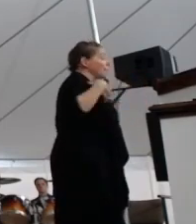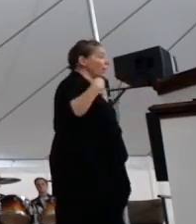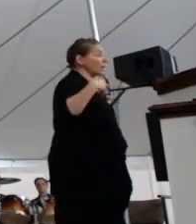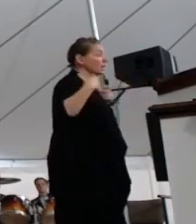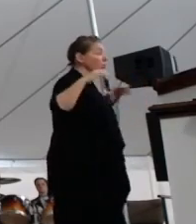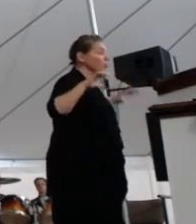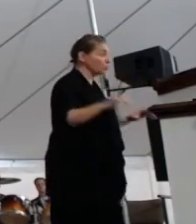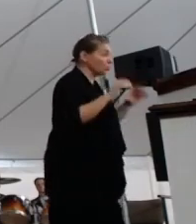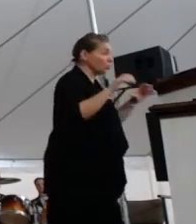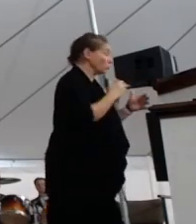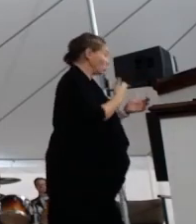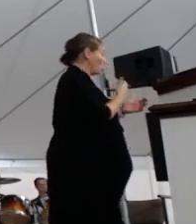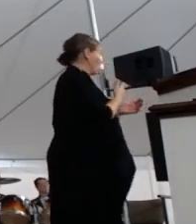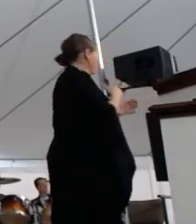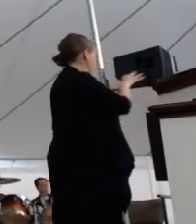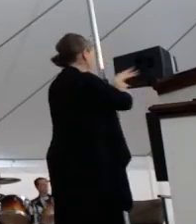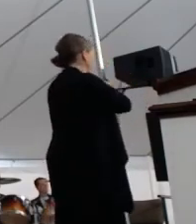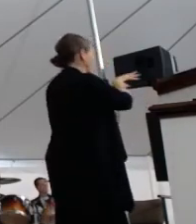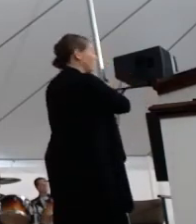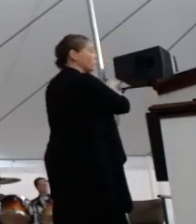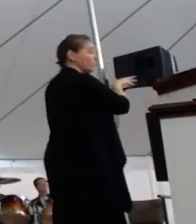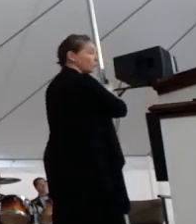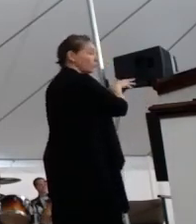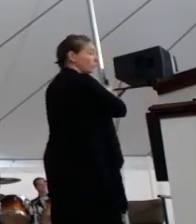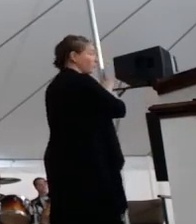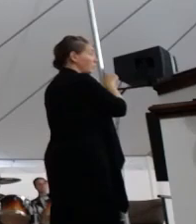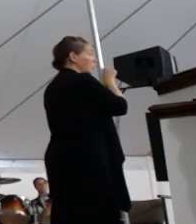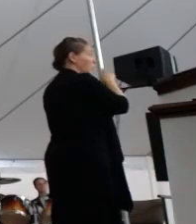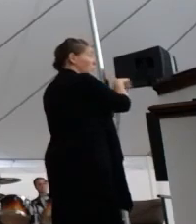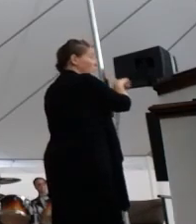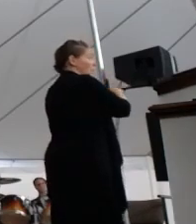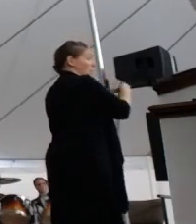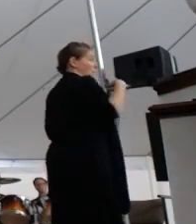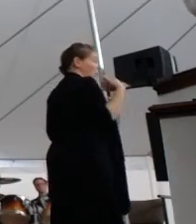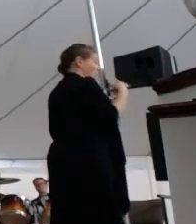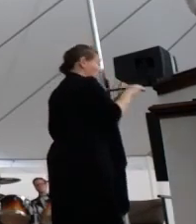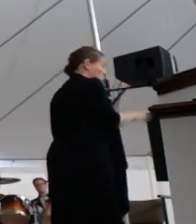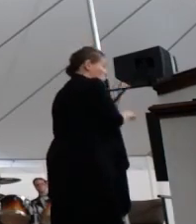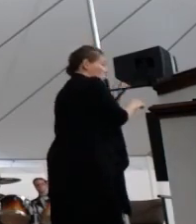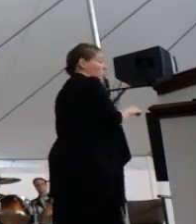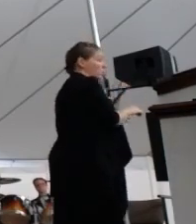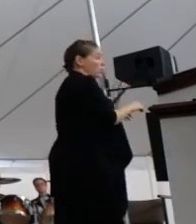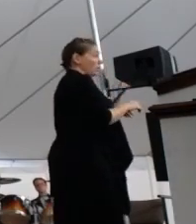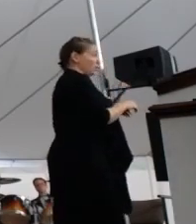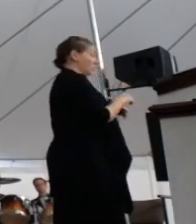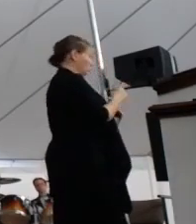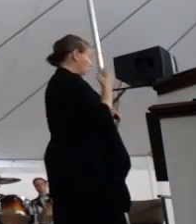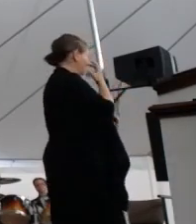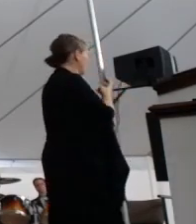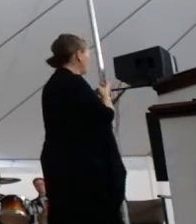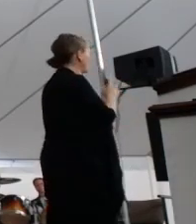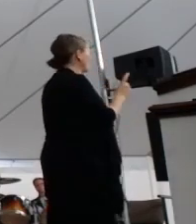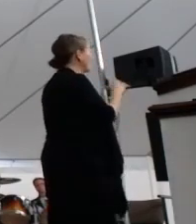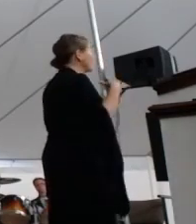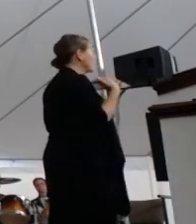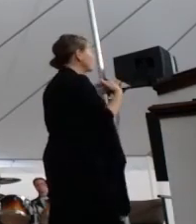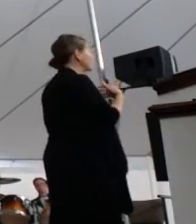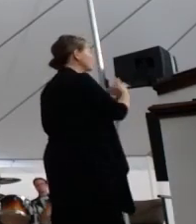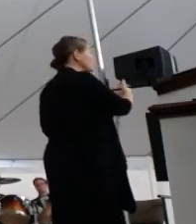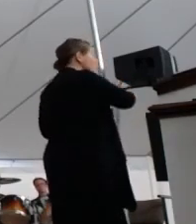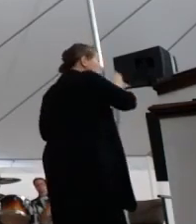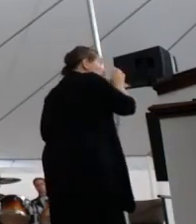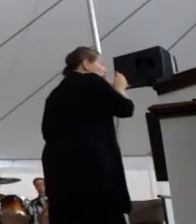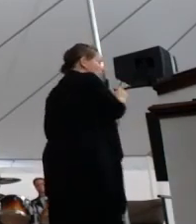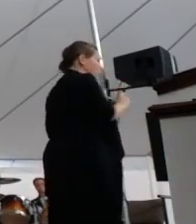began to do it, and she began to follow them around. And when they got water, she saw where to get water. And this